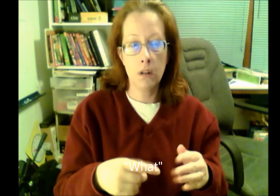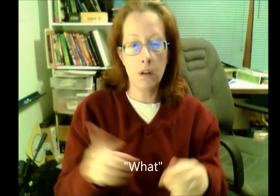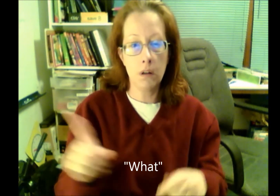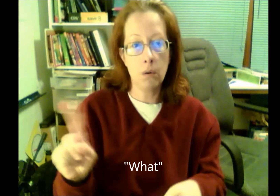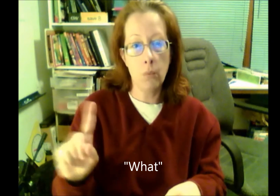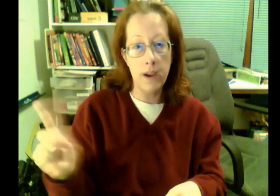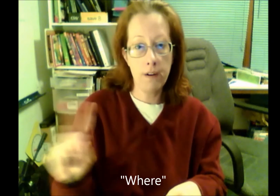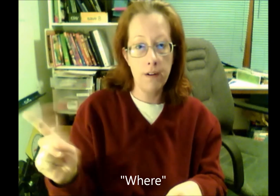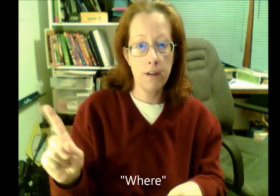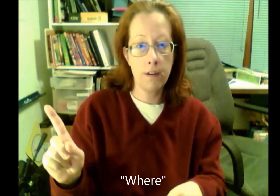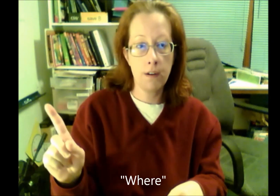where,